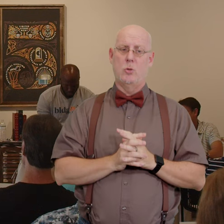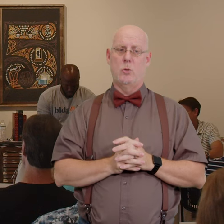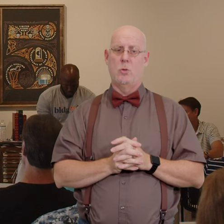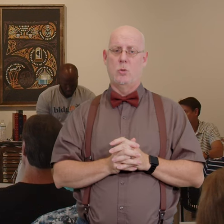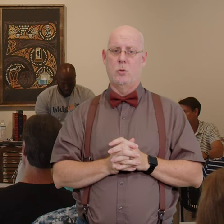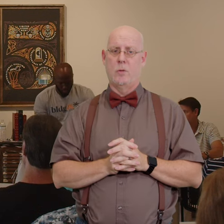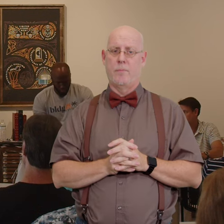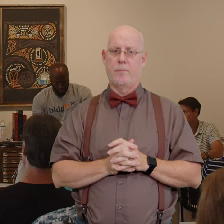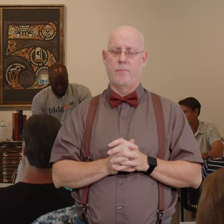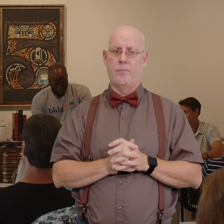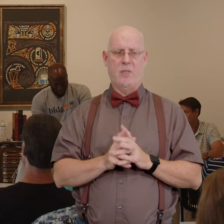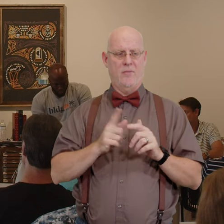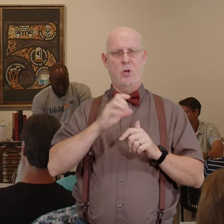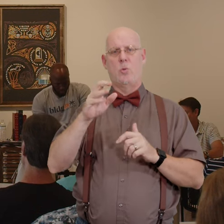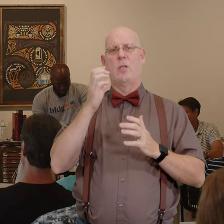a